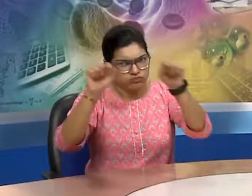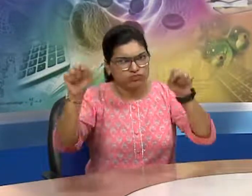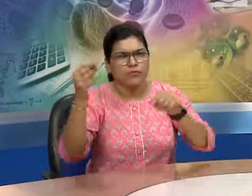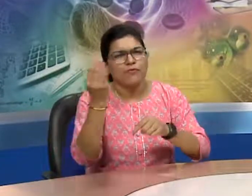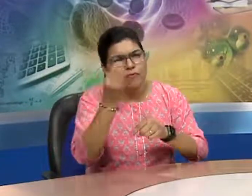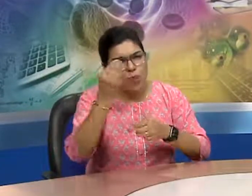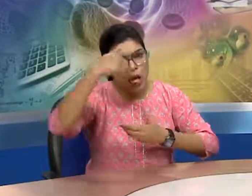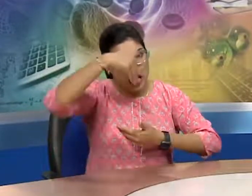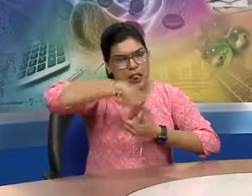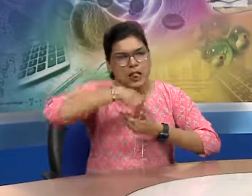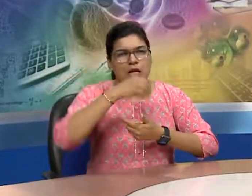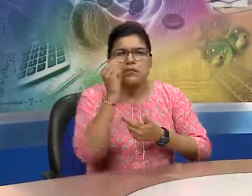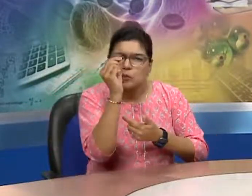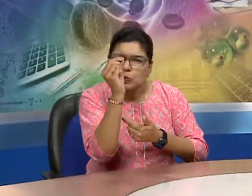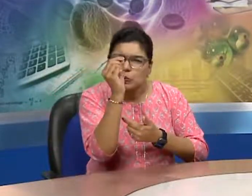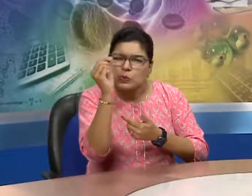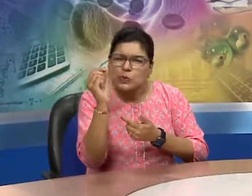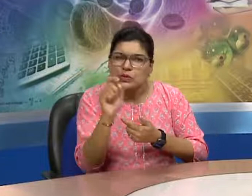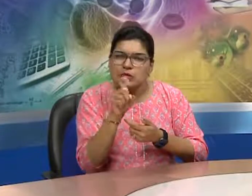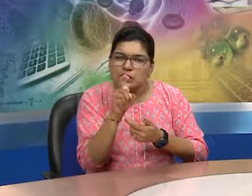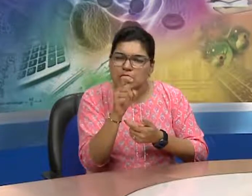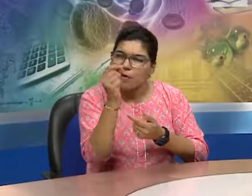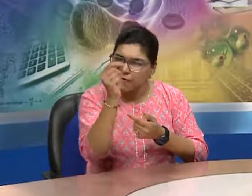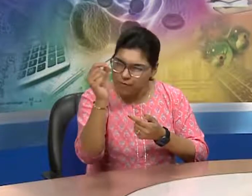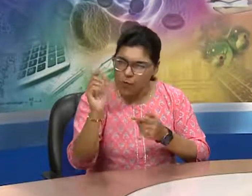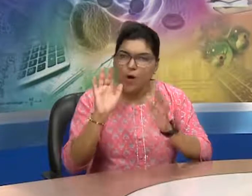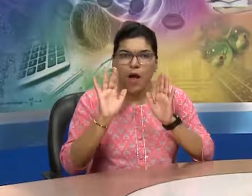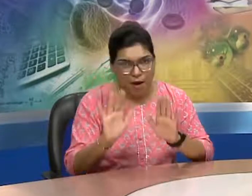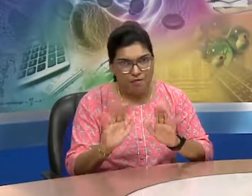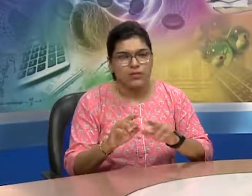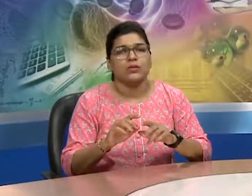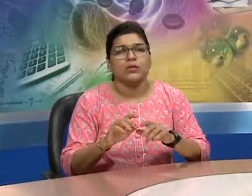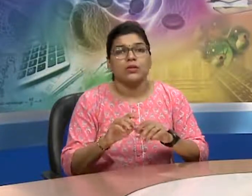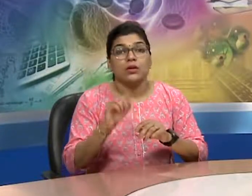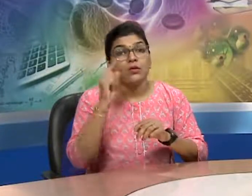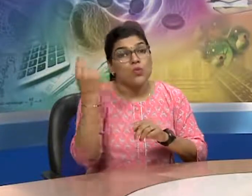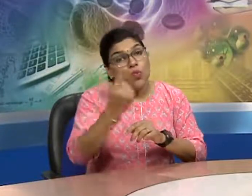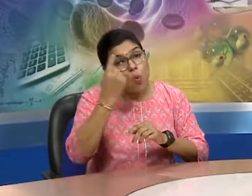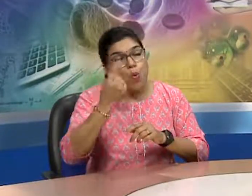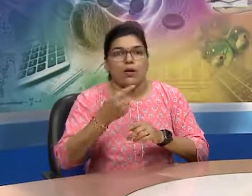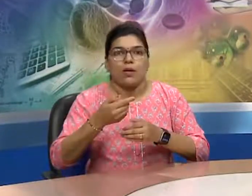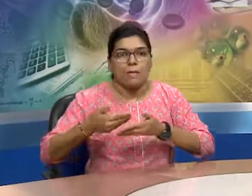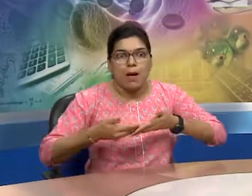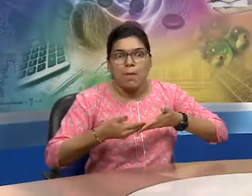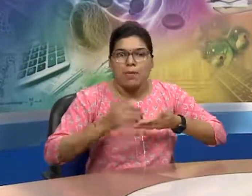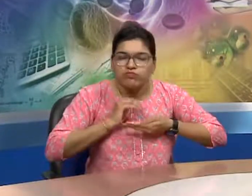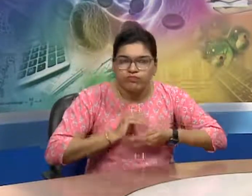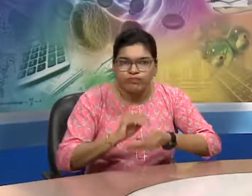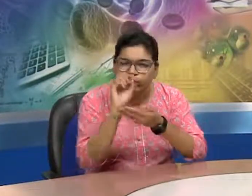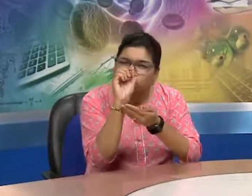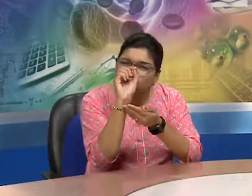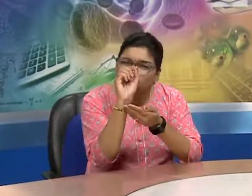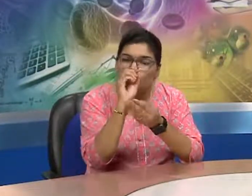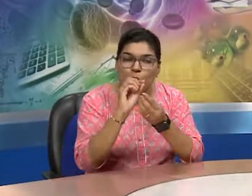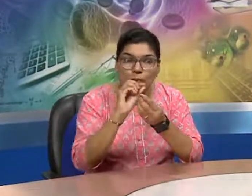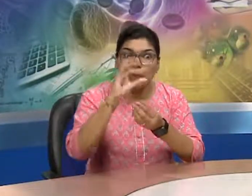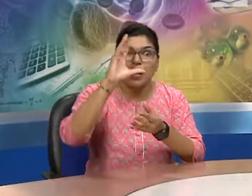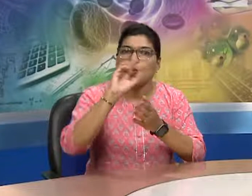in that food item which is kept and which is decayed. So larva is